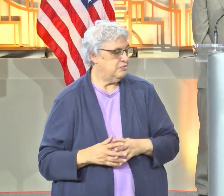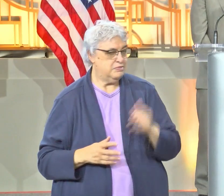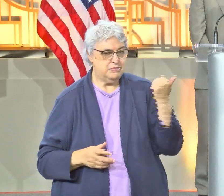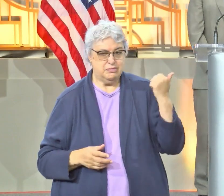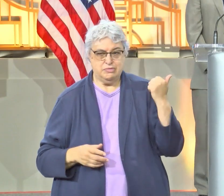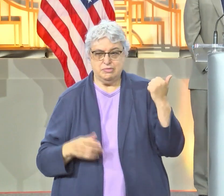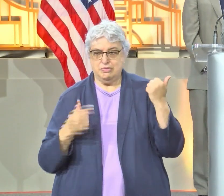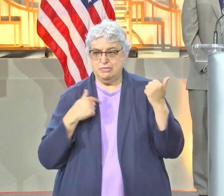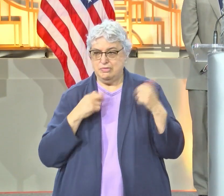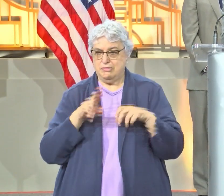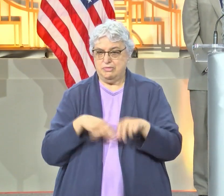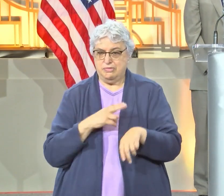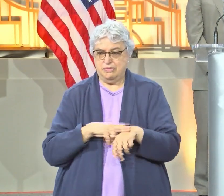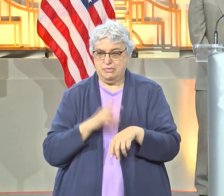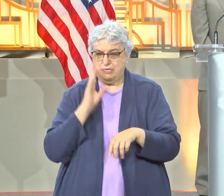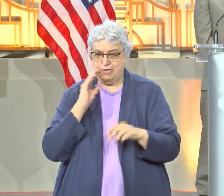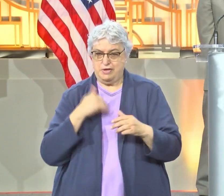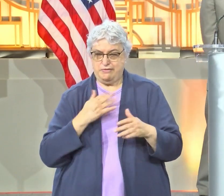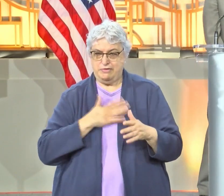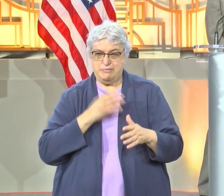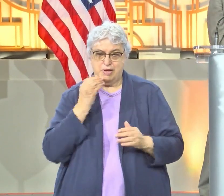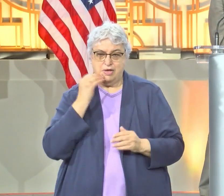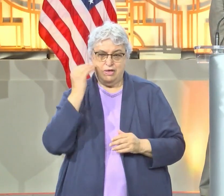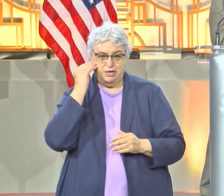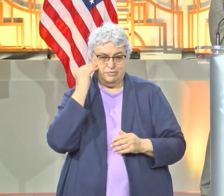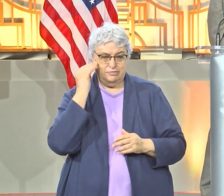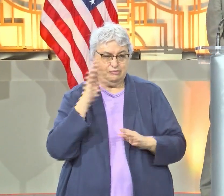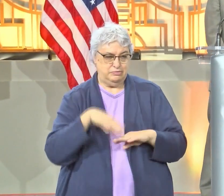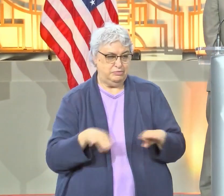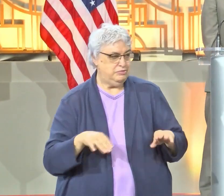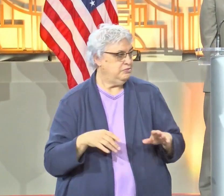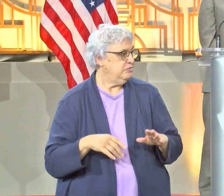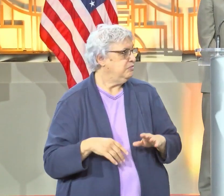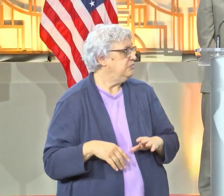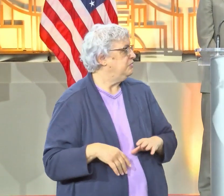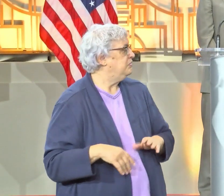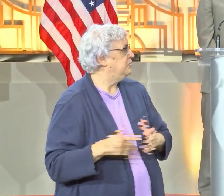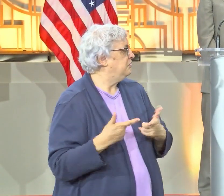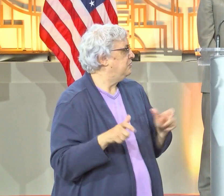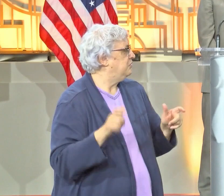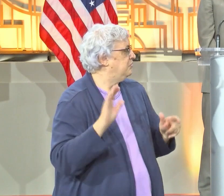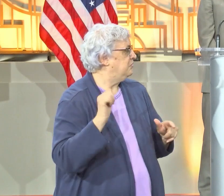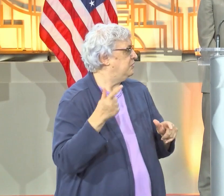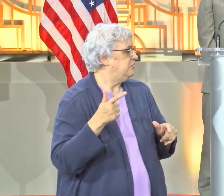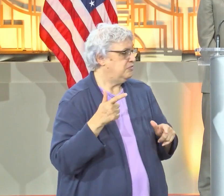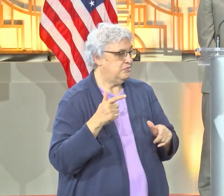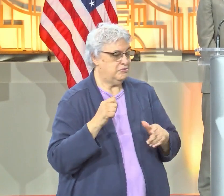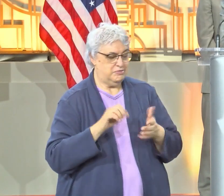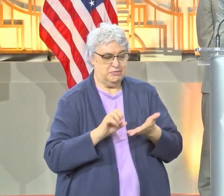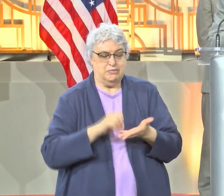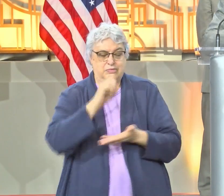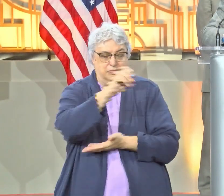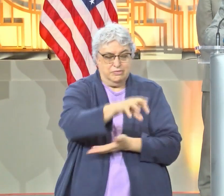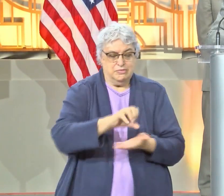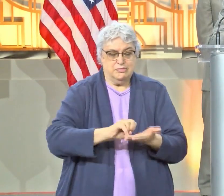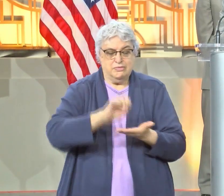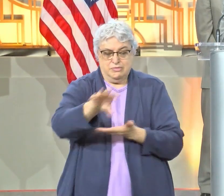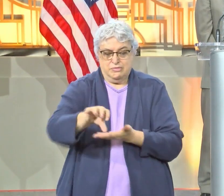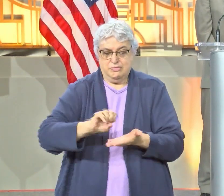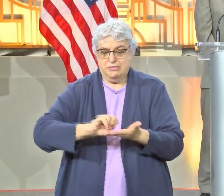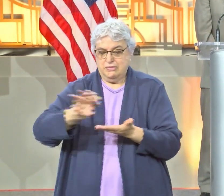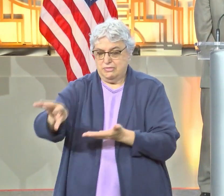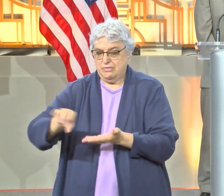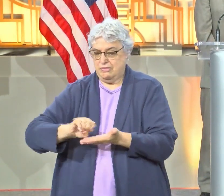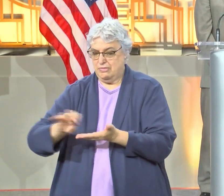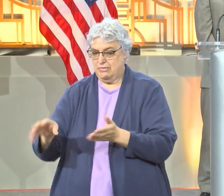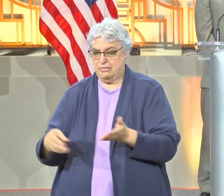This is what I normally would have at my house when kids come, would be like a big bag like this, and then I would just put it